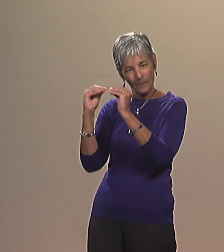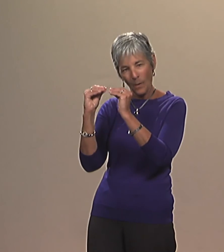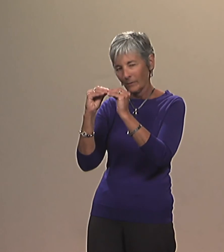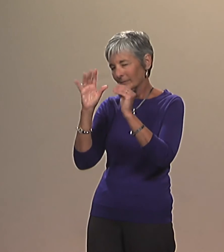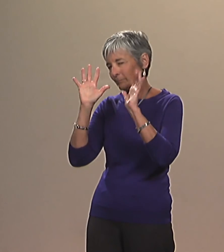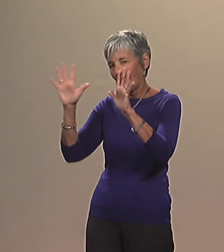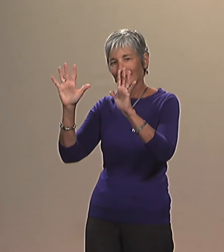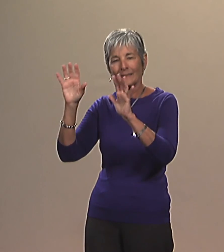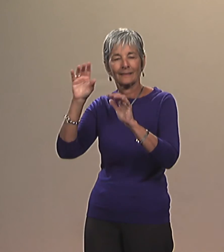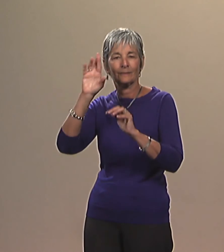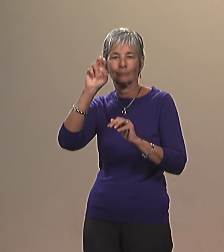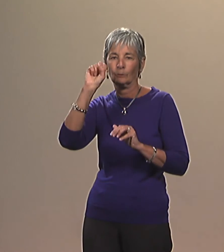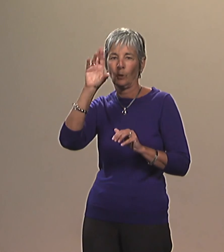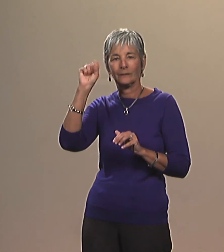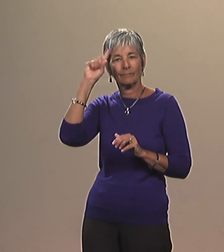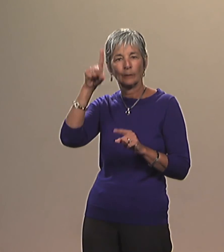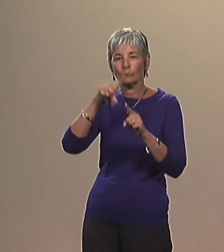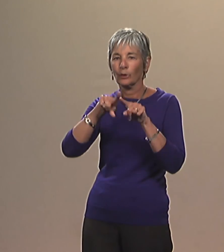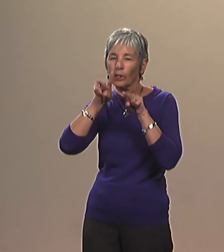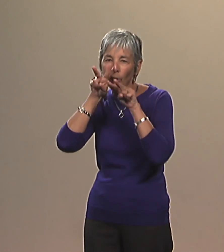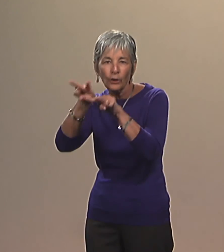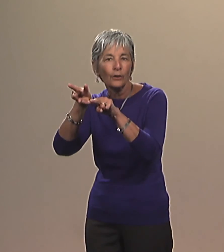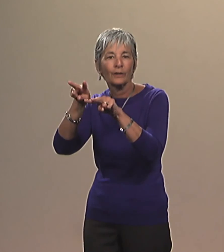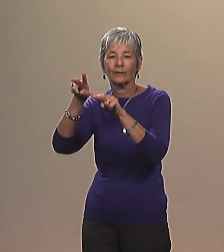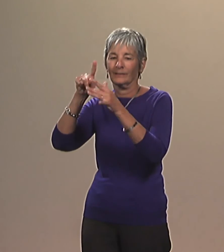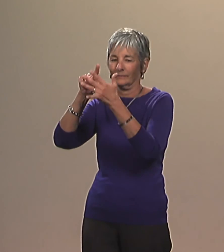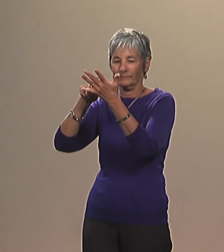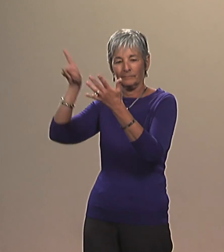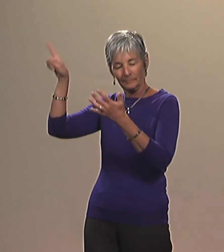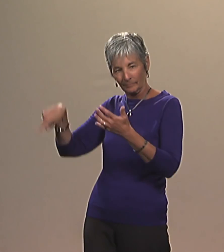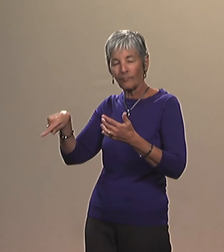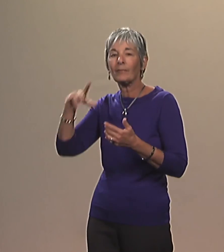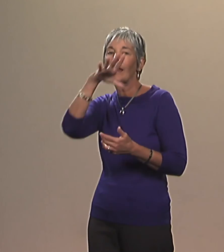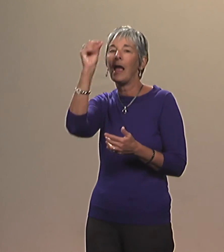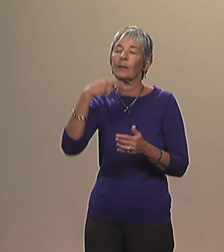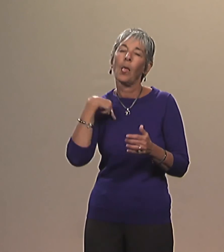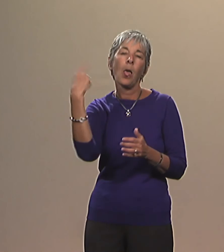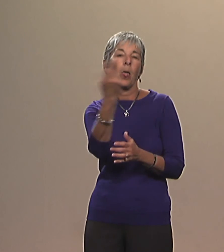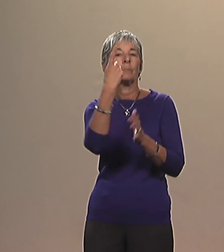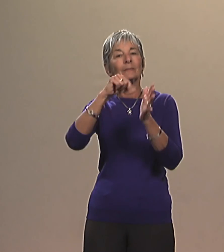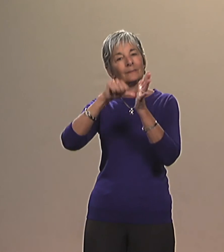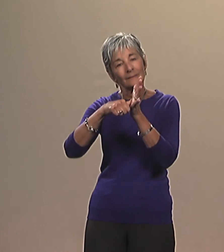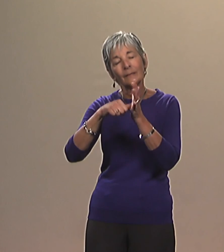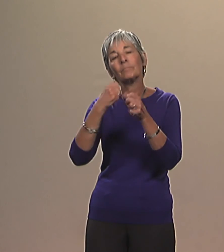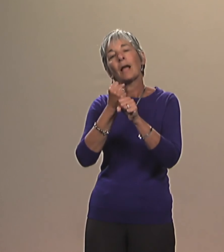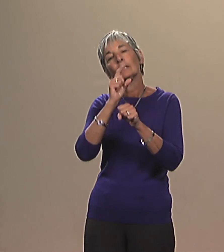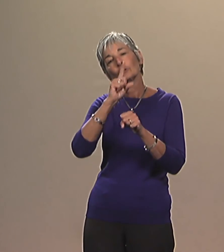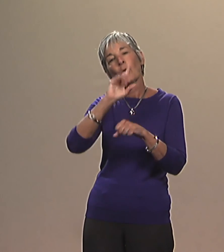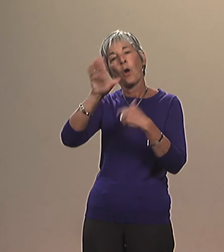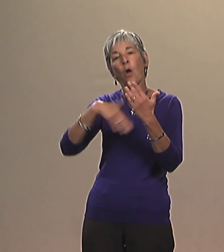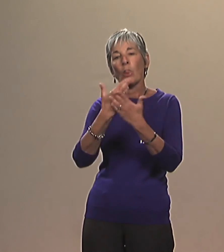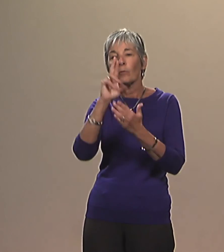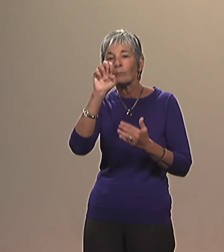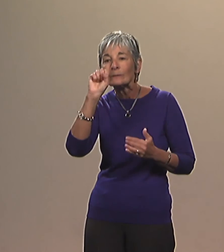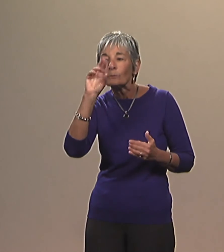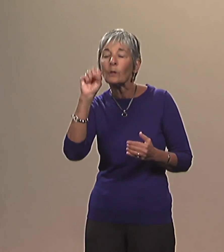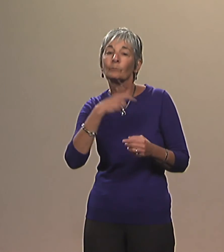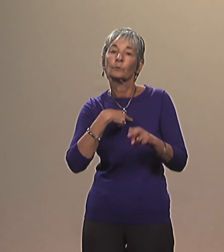Here is another listing of wonderful resources for you to take a look at. And I always emphasize that all of the resources